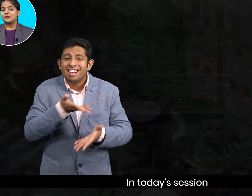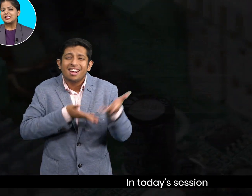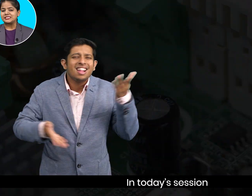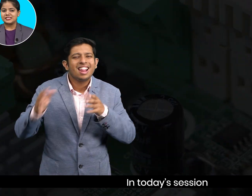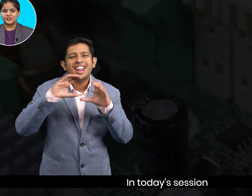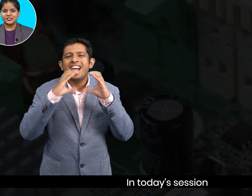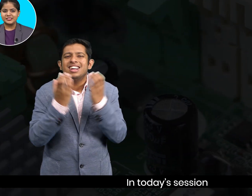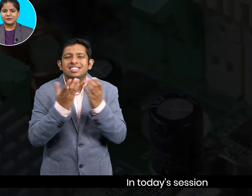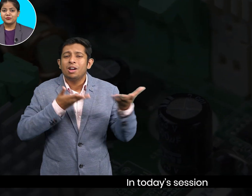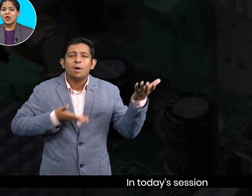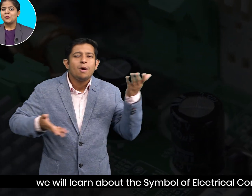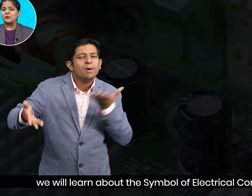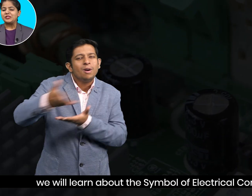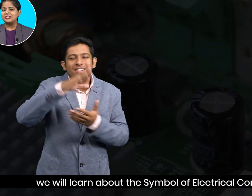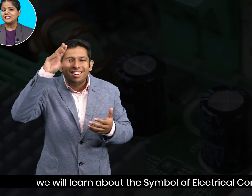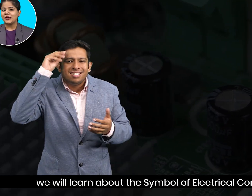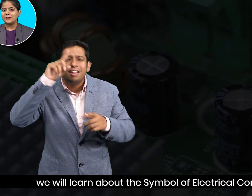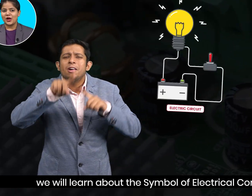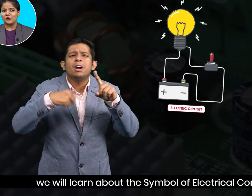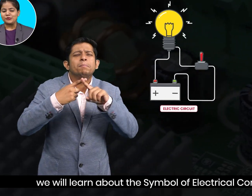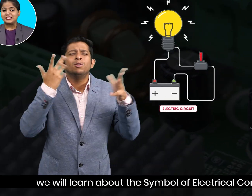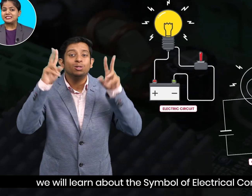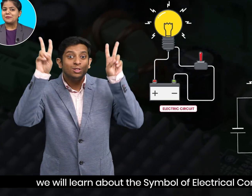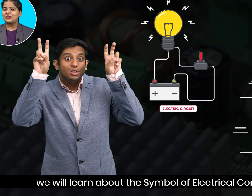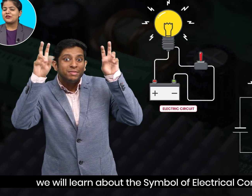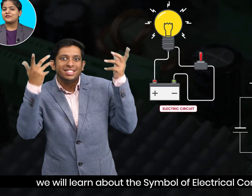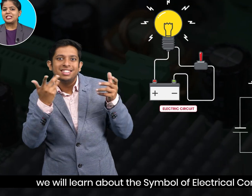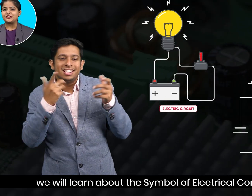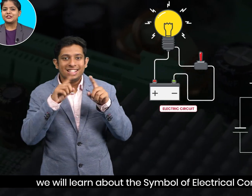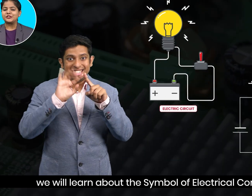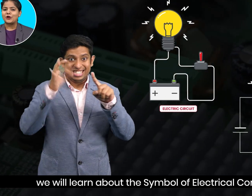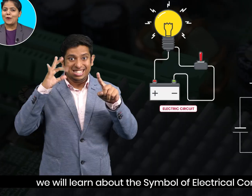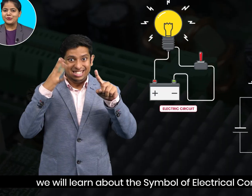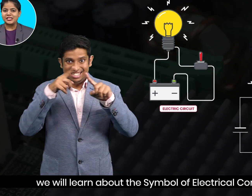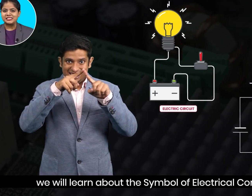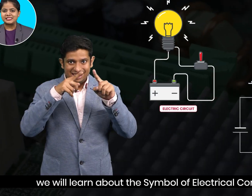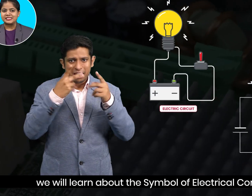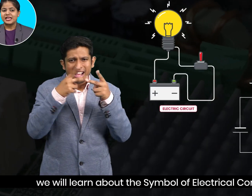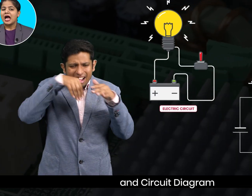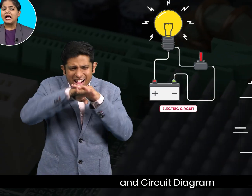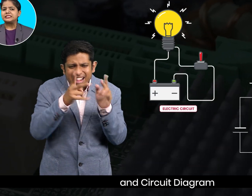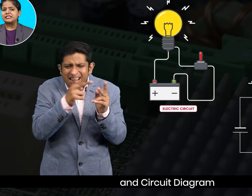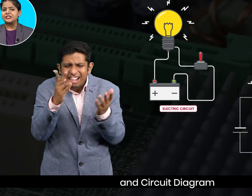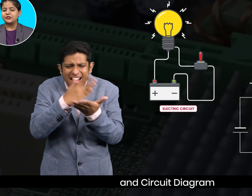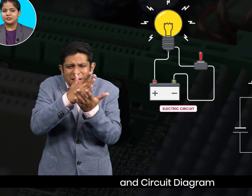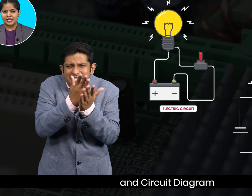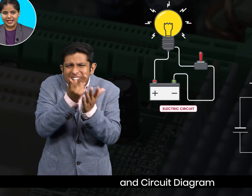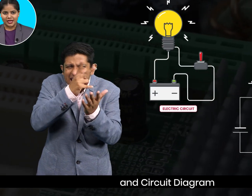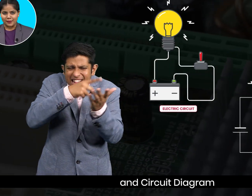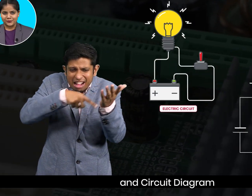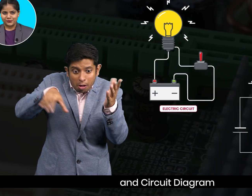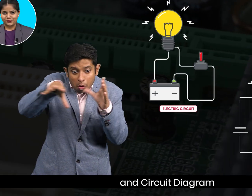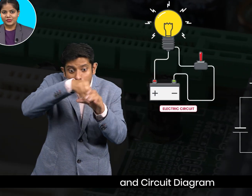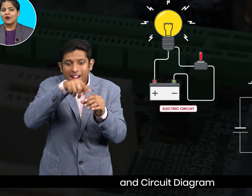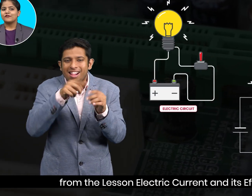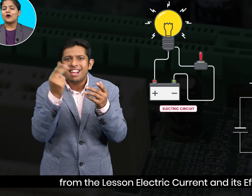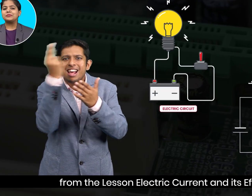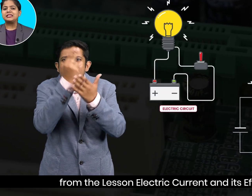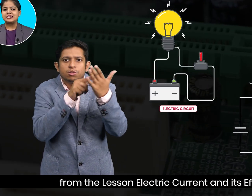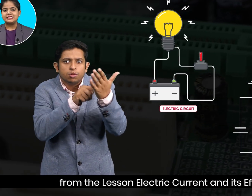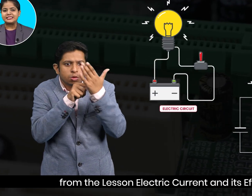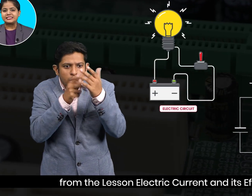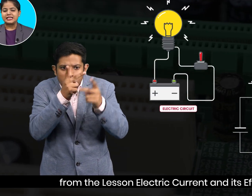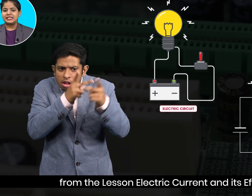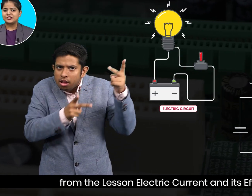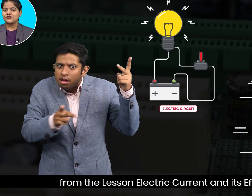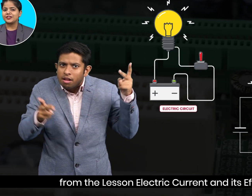In today's session, we will learn about the symbol of electrical components and circuit diagram from